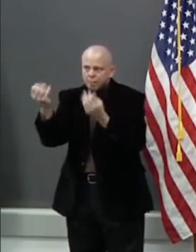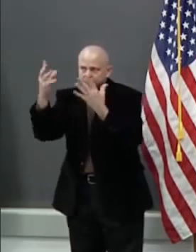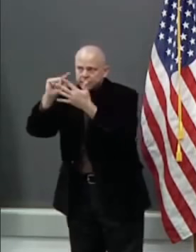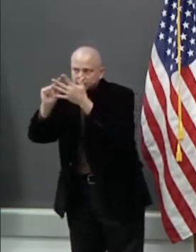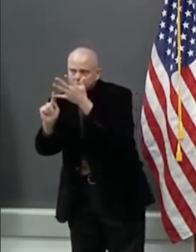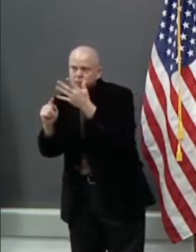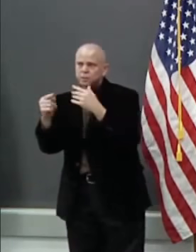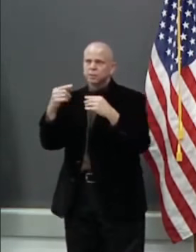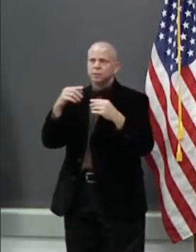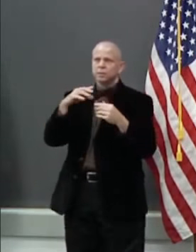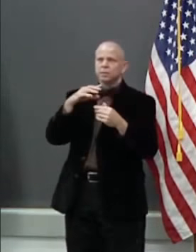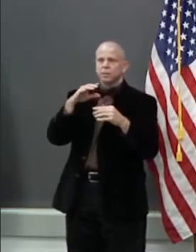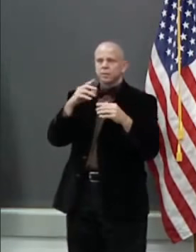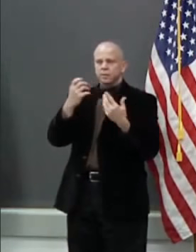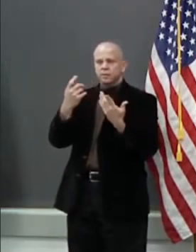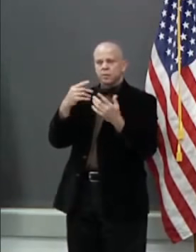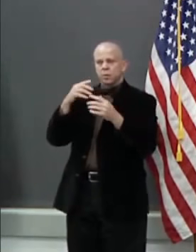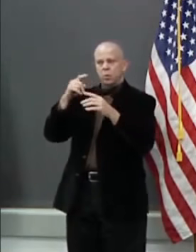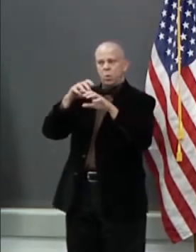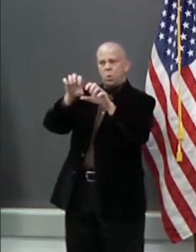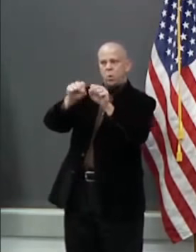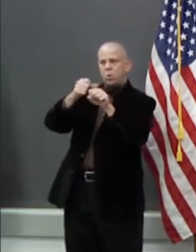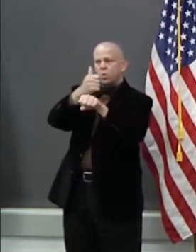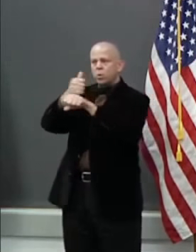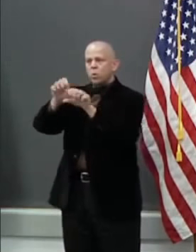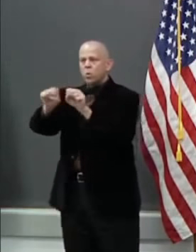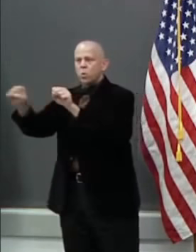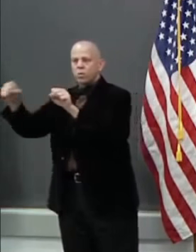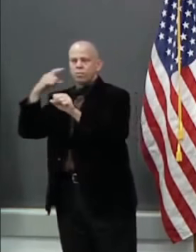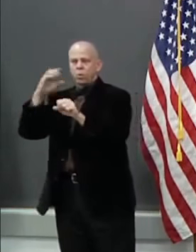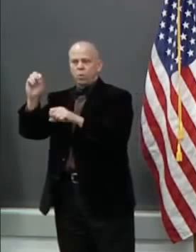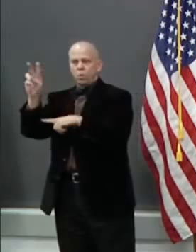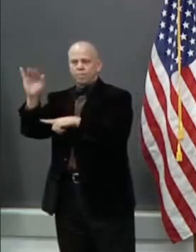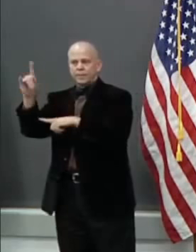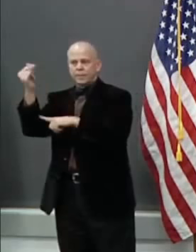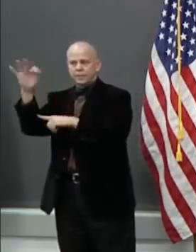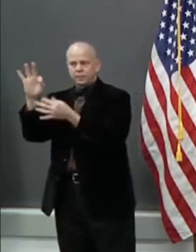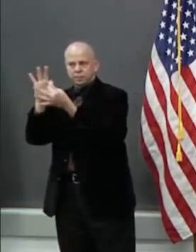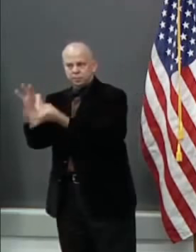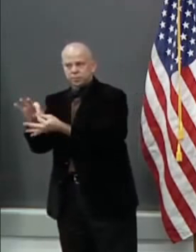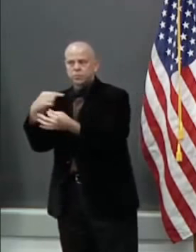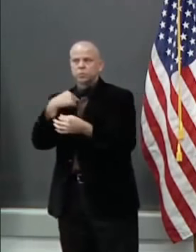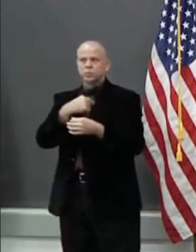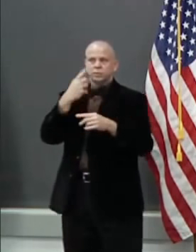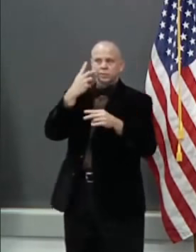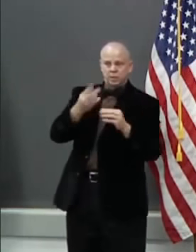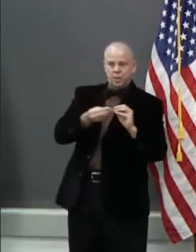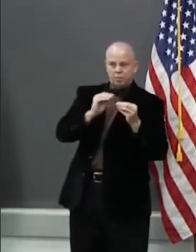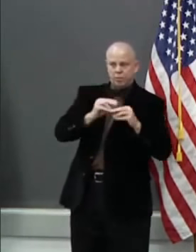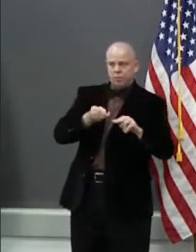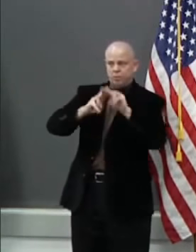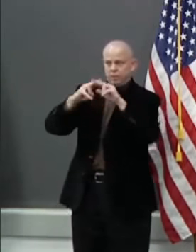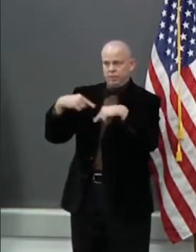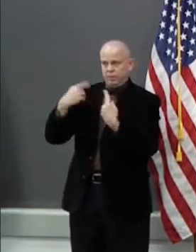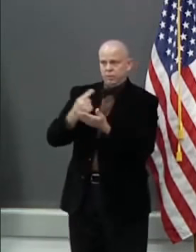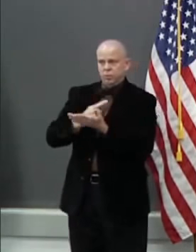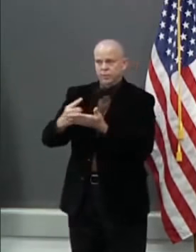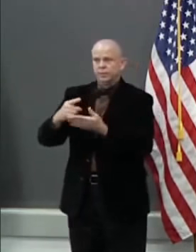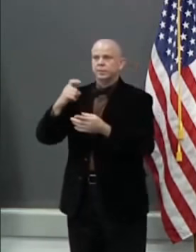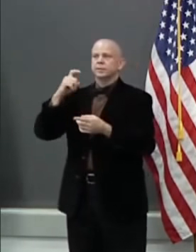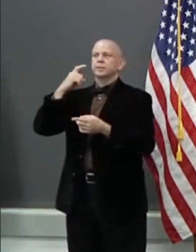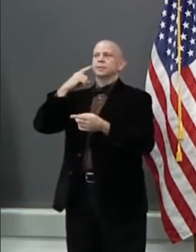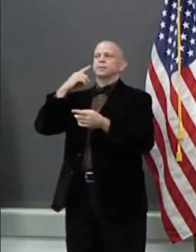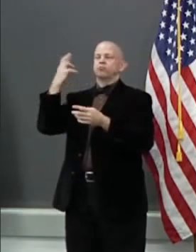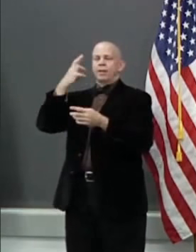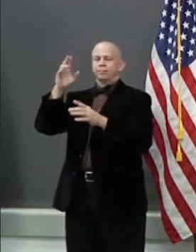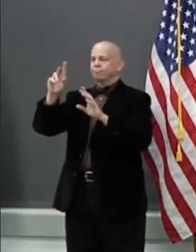for COVID and other situations on a regular basis. And as we saw this increase this week, we knew we had to take additional action to protect that. And that's what we'll